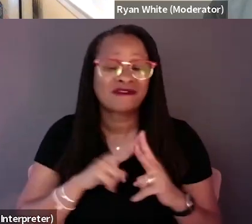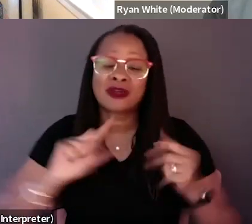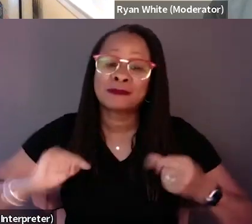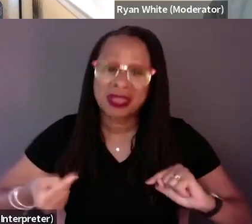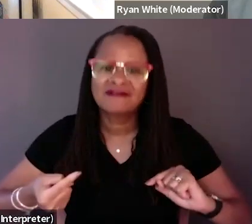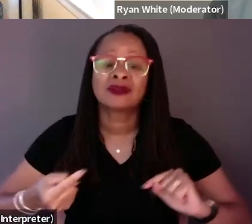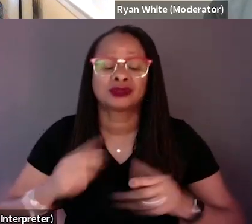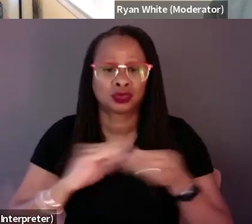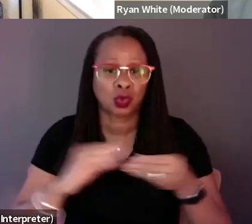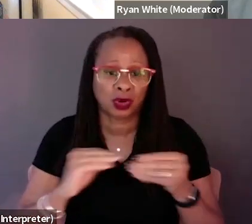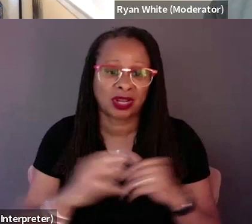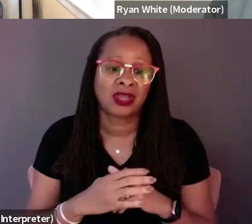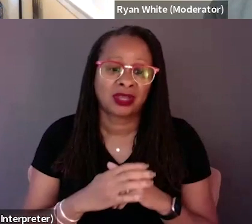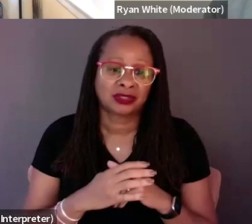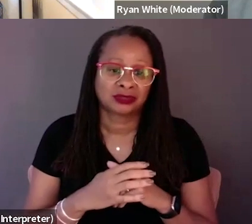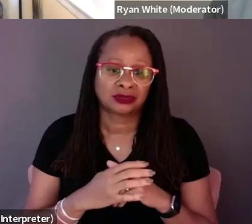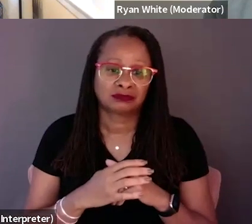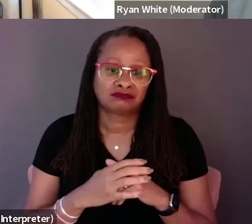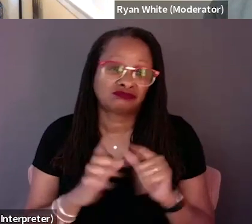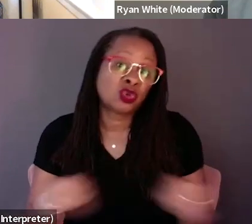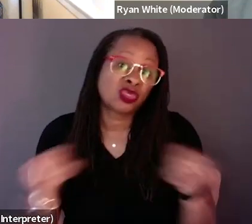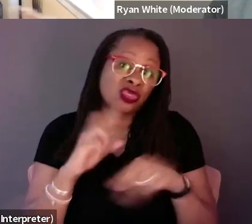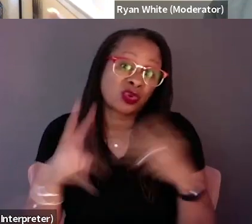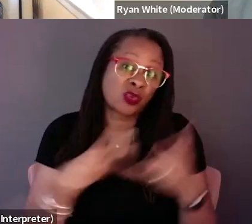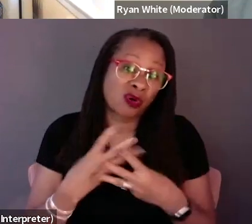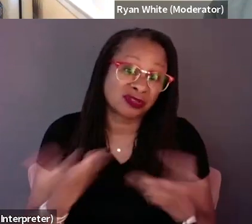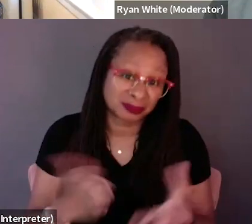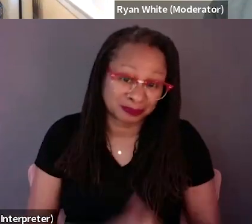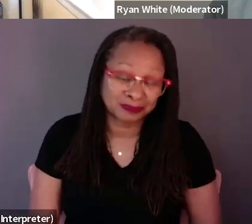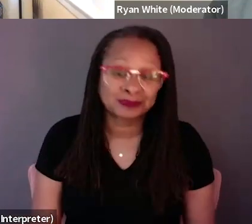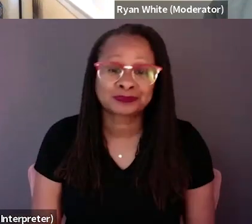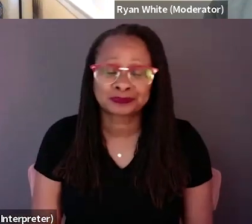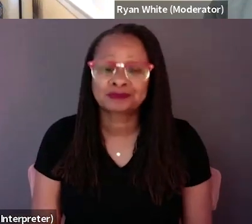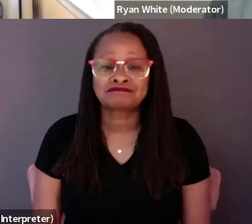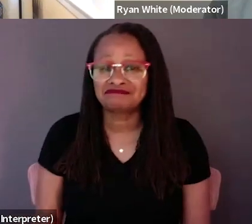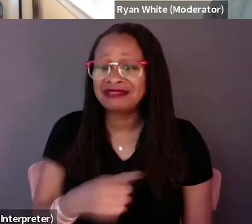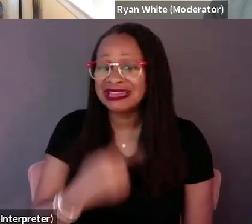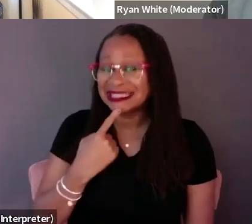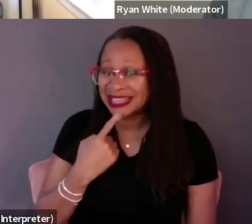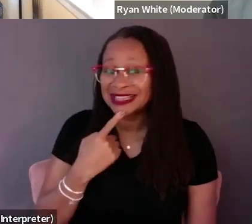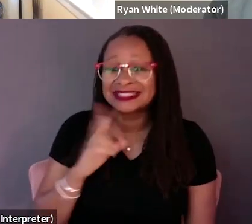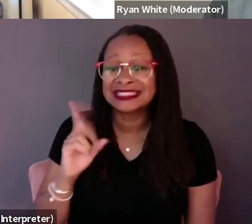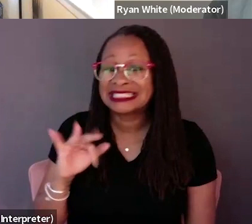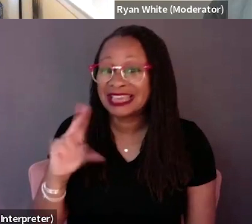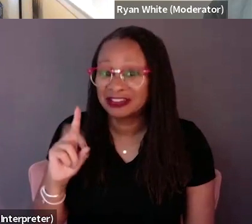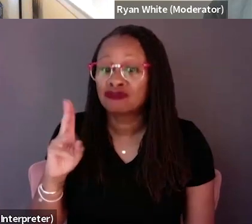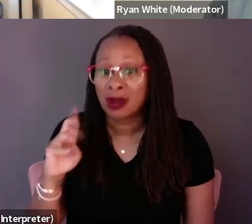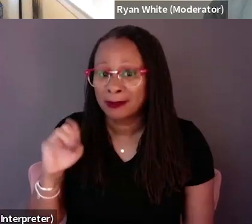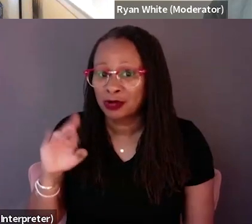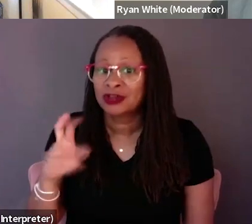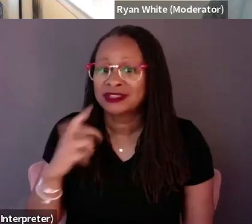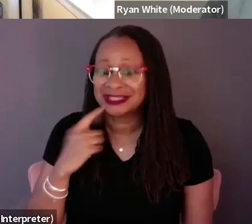painful story to, to a large television audience. And he says, I'm doing this